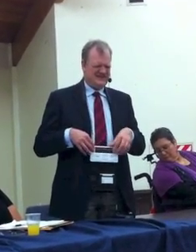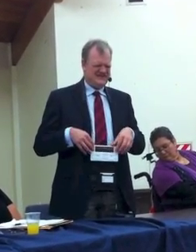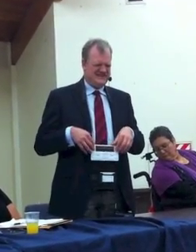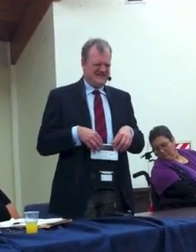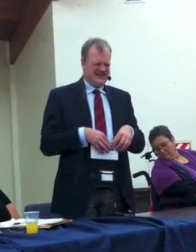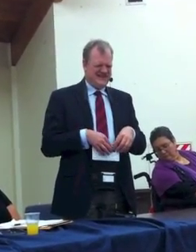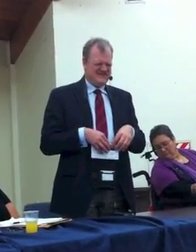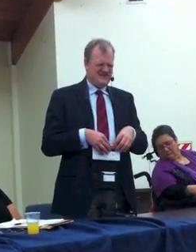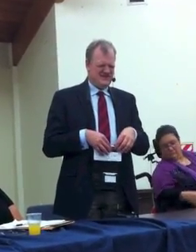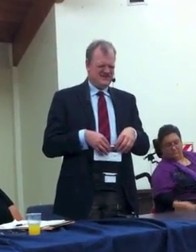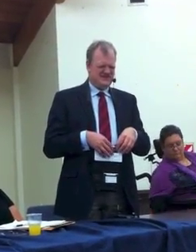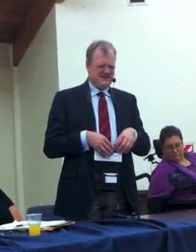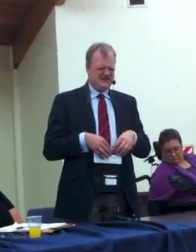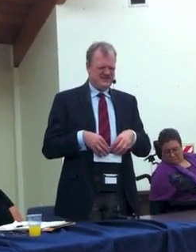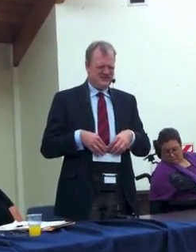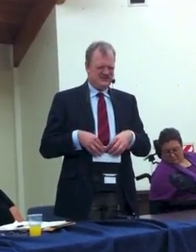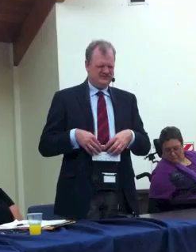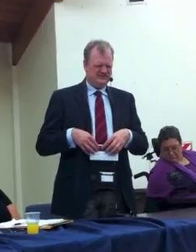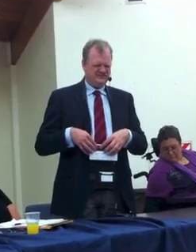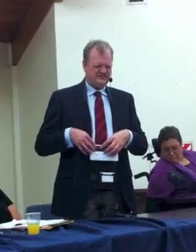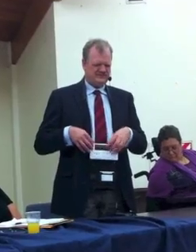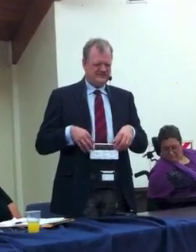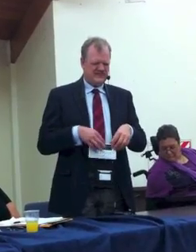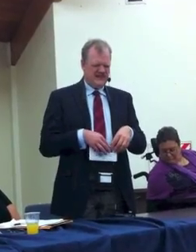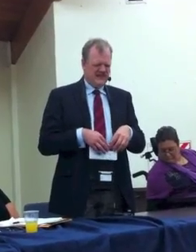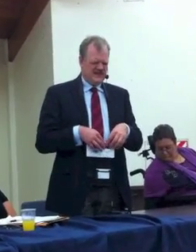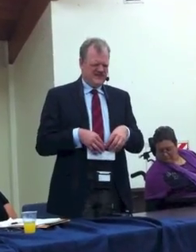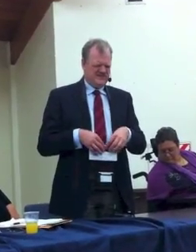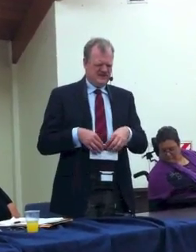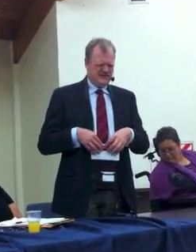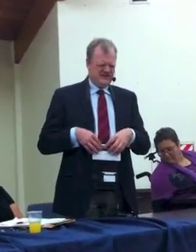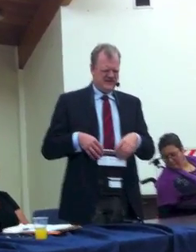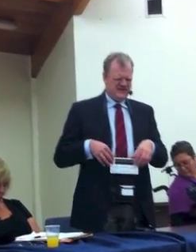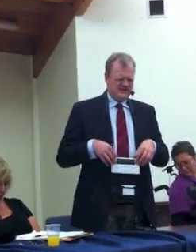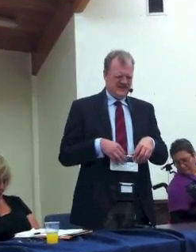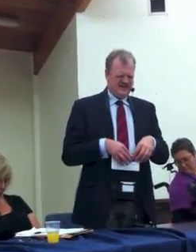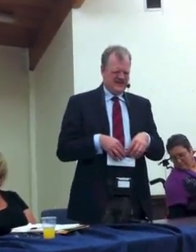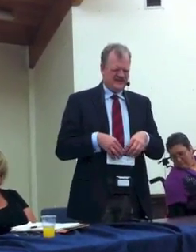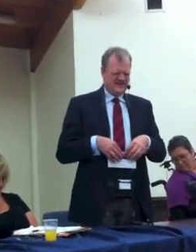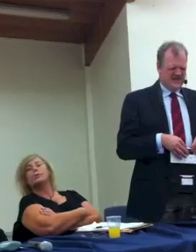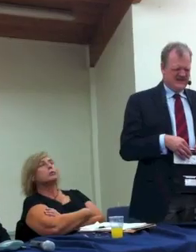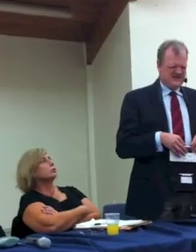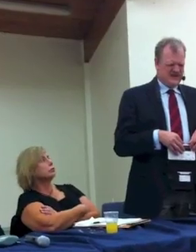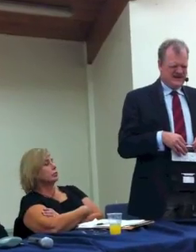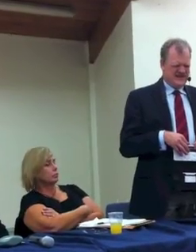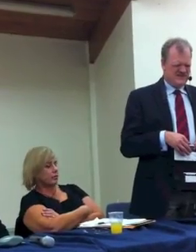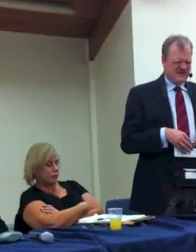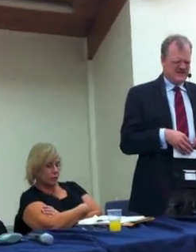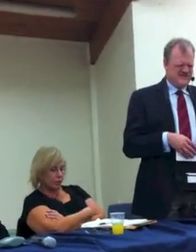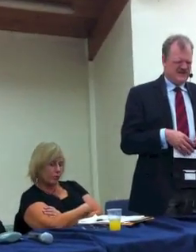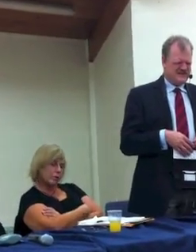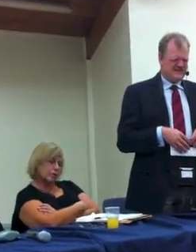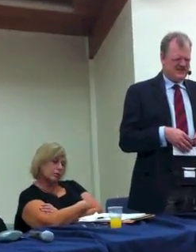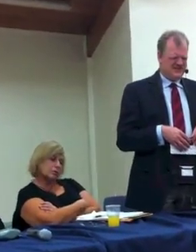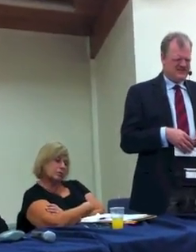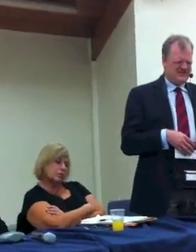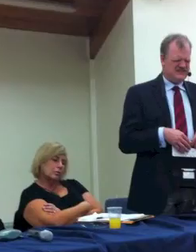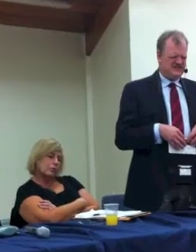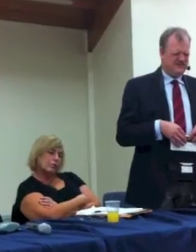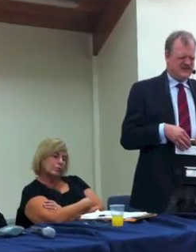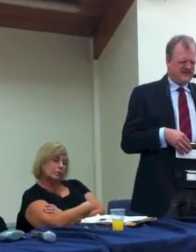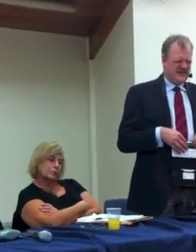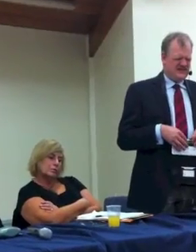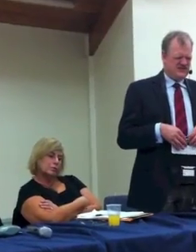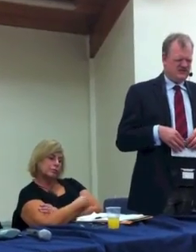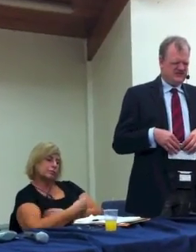head lice, for example. We all know, I think, that despite everyone's best